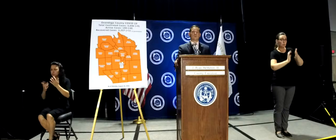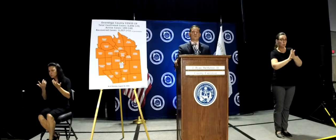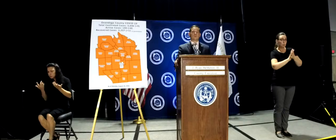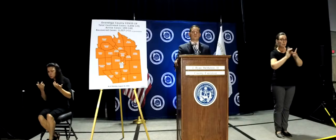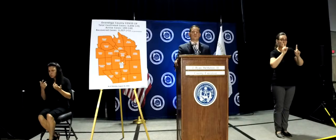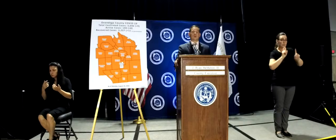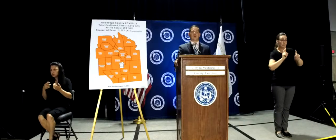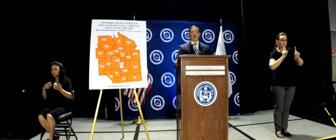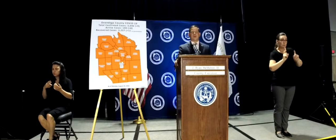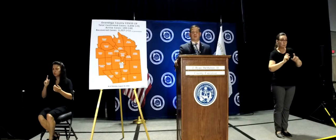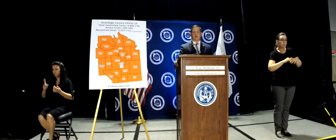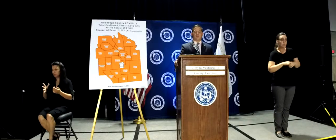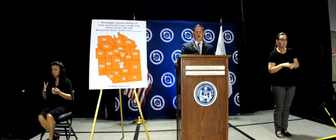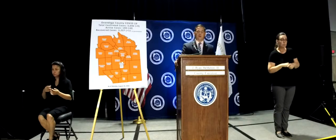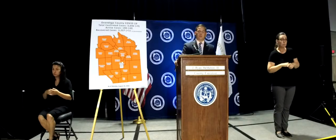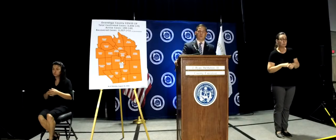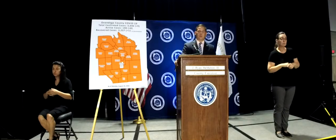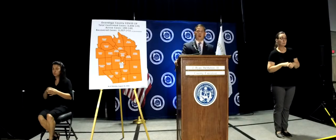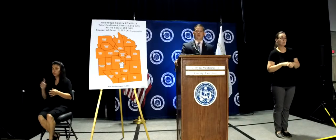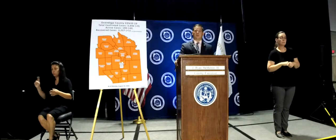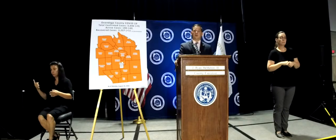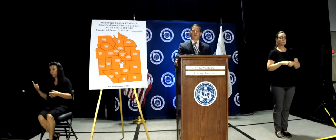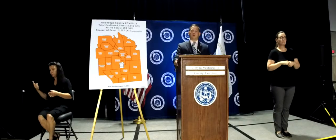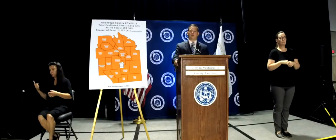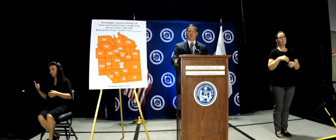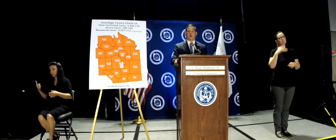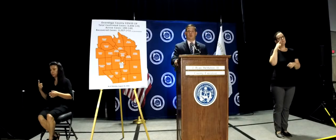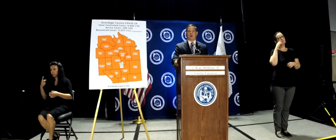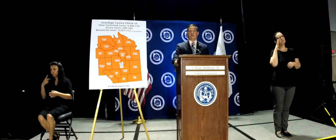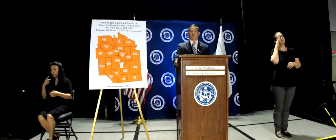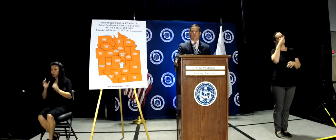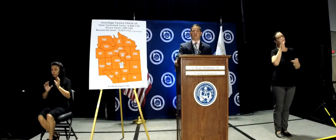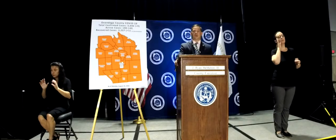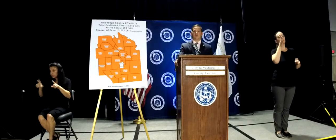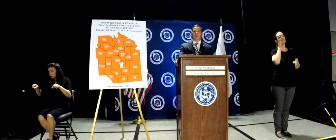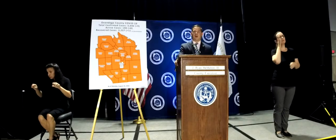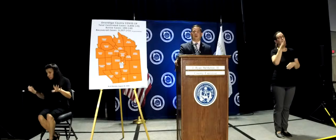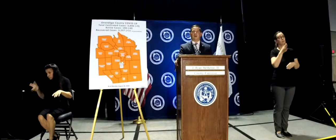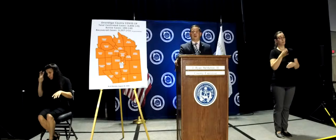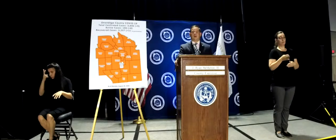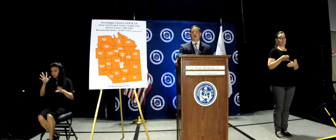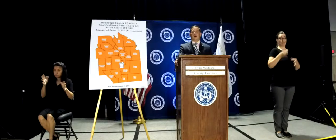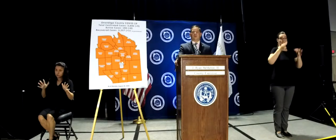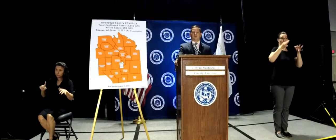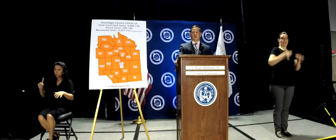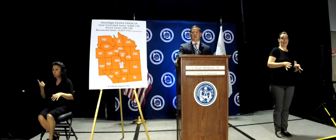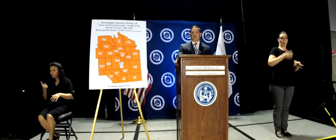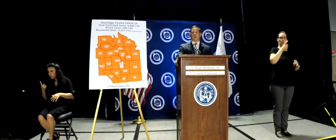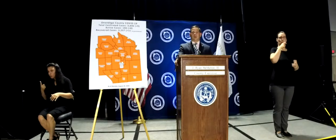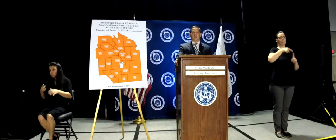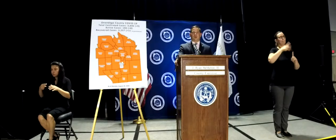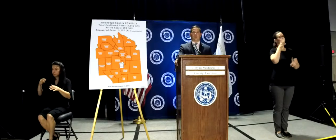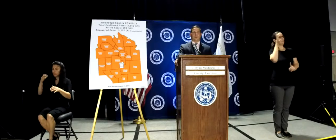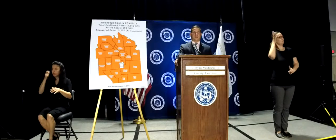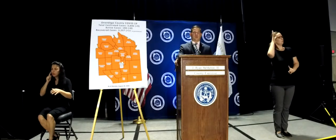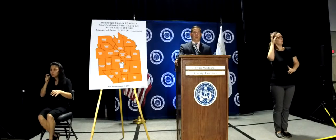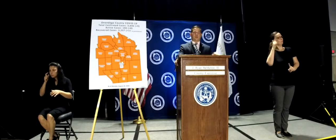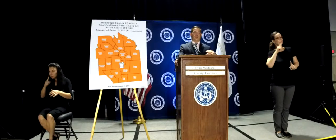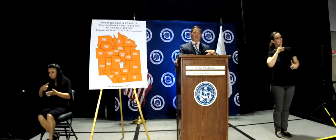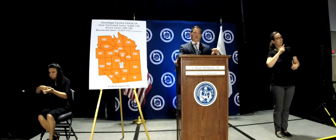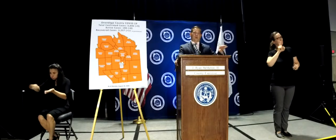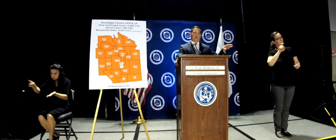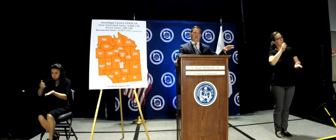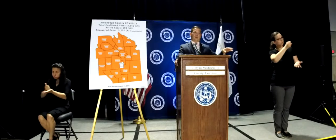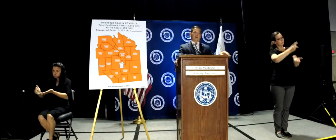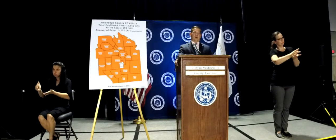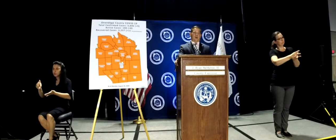need to, or how? I think they'll be part of the regimen. Of course, the parents will have to give permission for that, but certainly that's a way